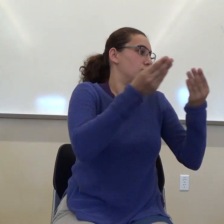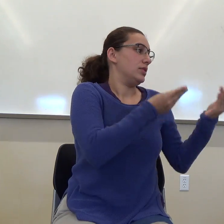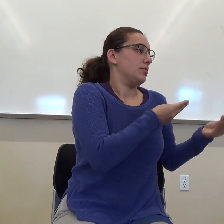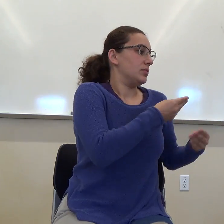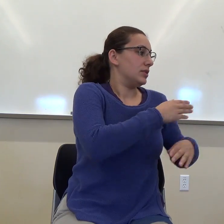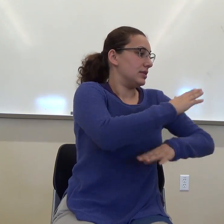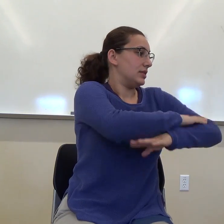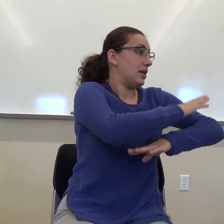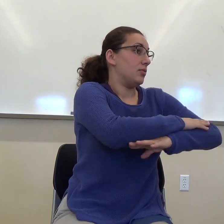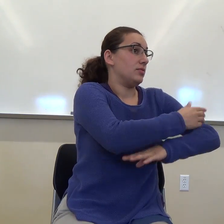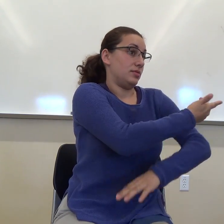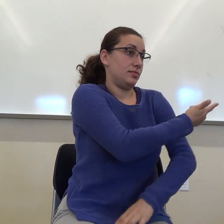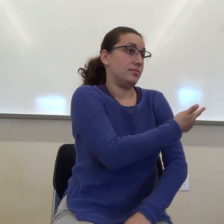Just bring it over here.